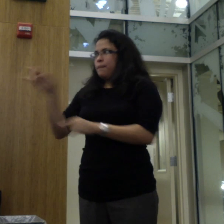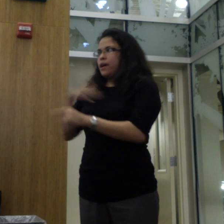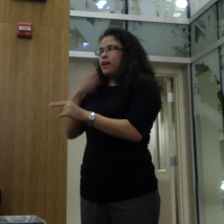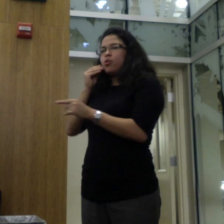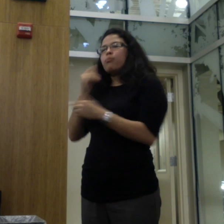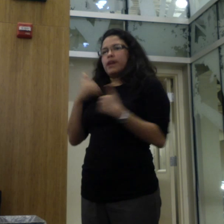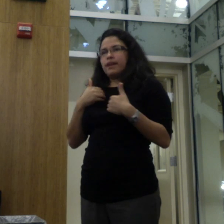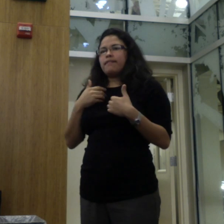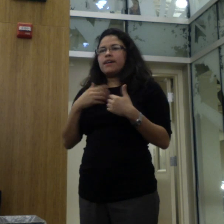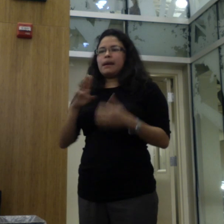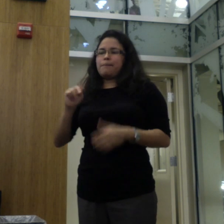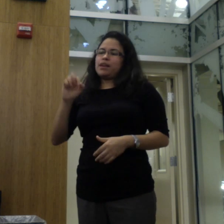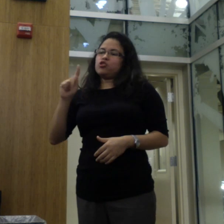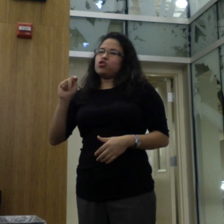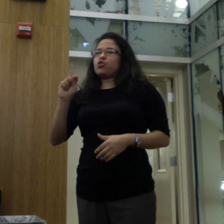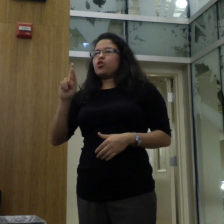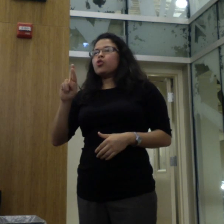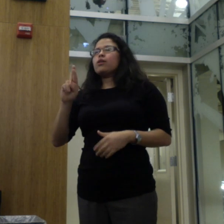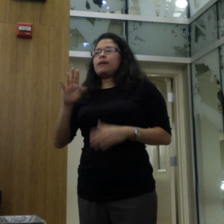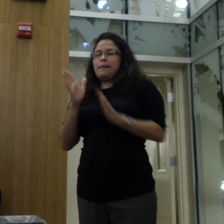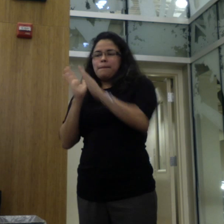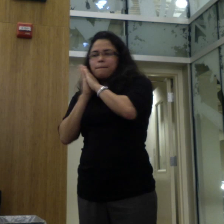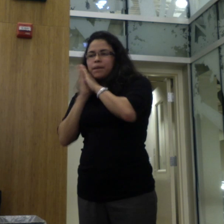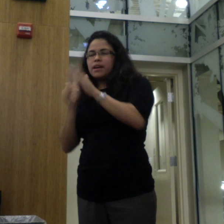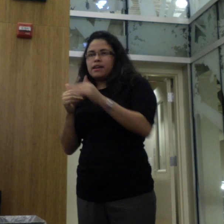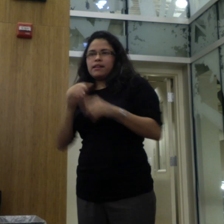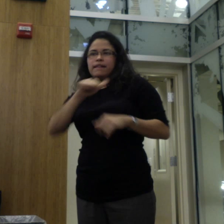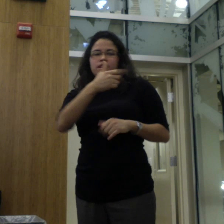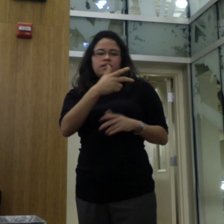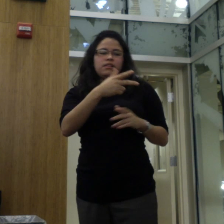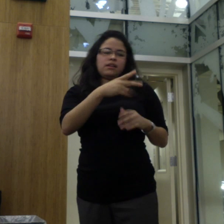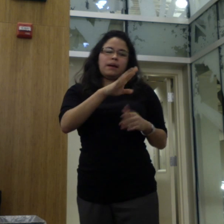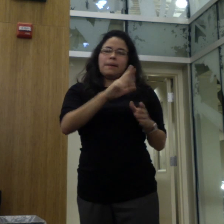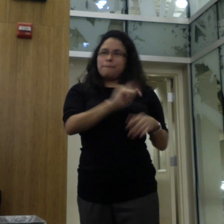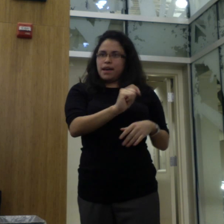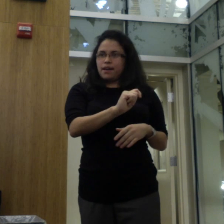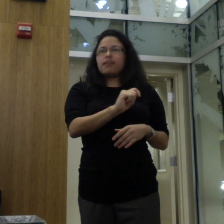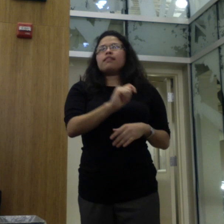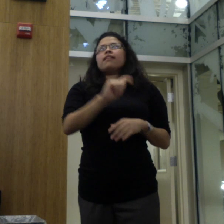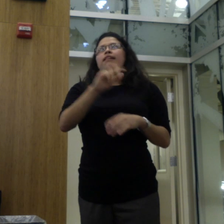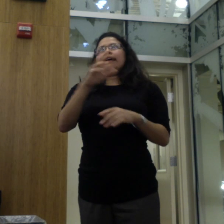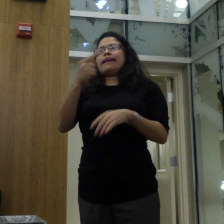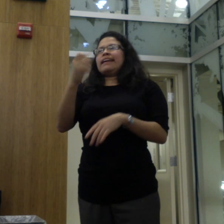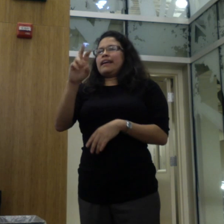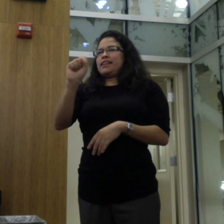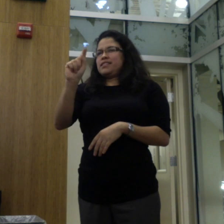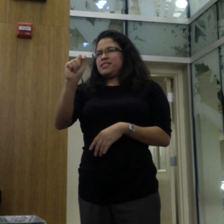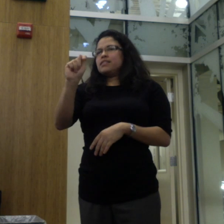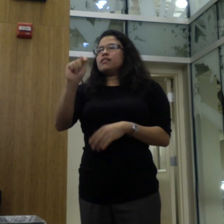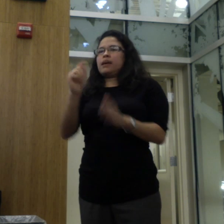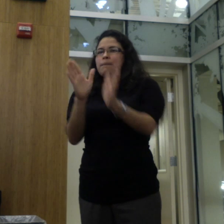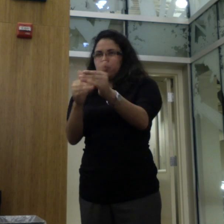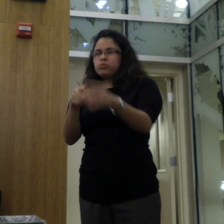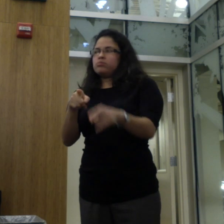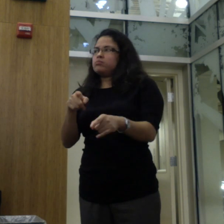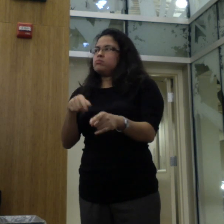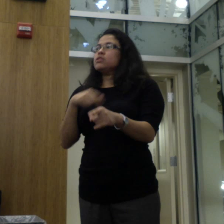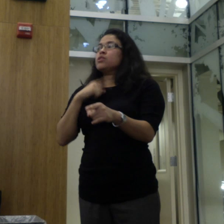master bed and bath, and then I have a guest bedroom with a guest bath, and conveniently it